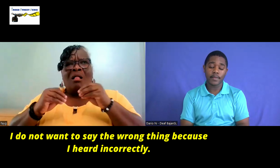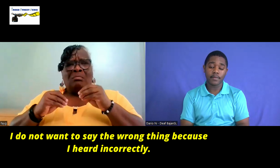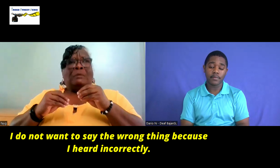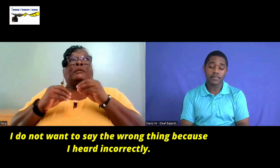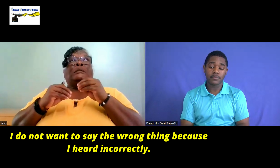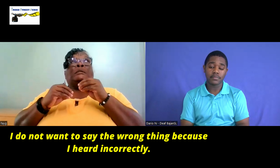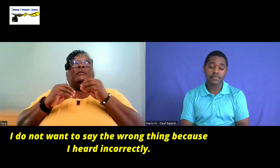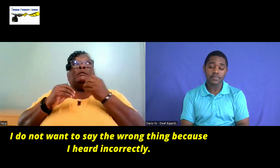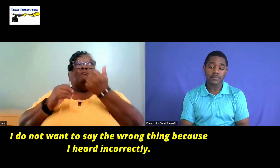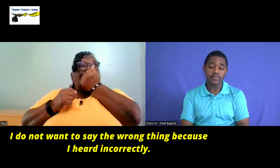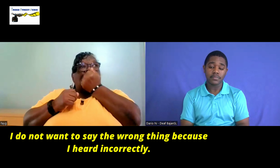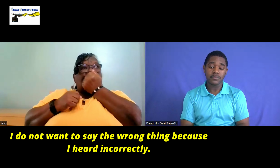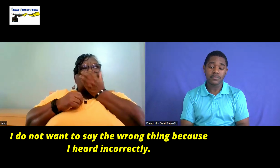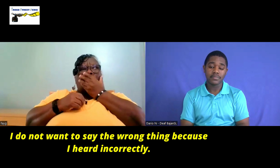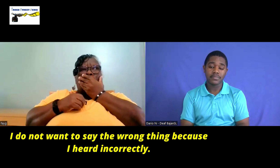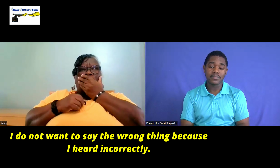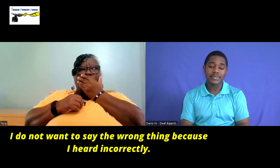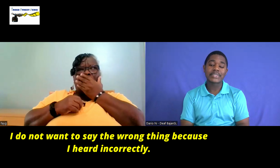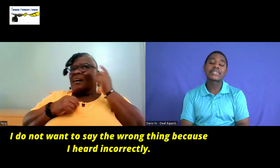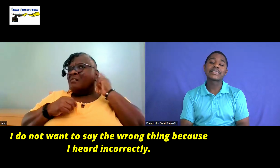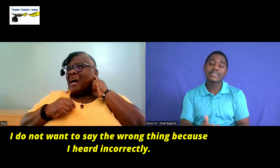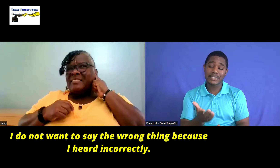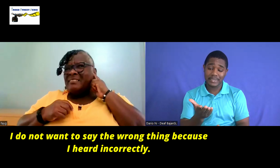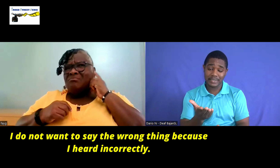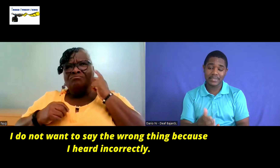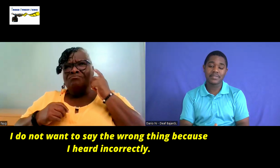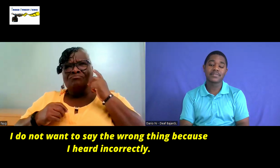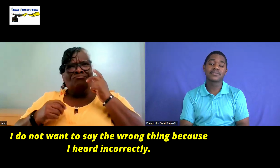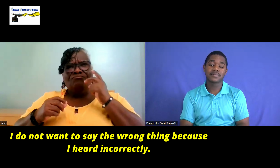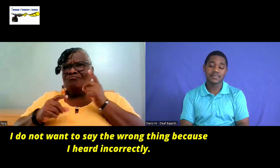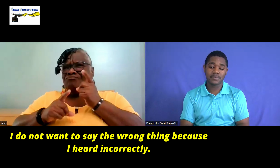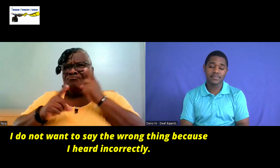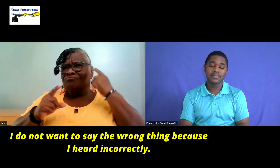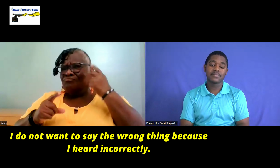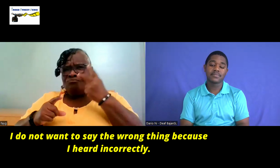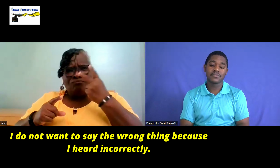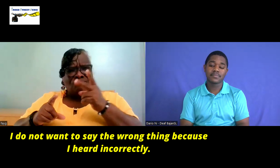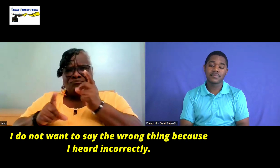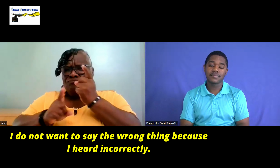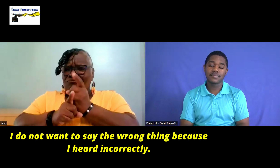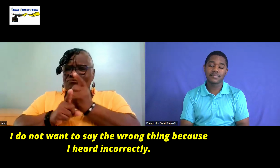I do not want to say the wrong thing because I heard incorrectly.